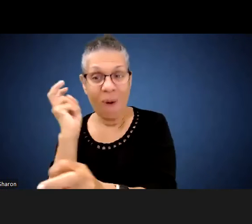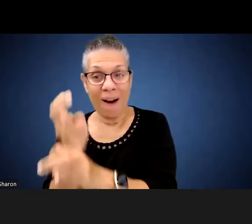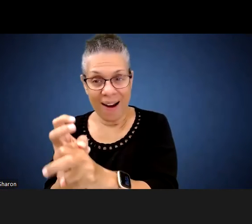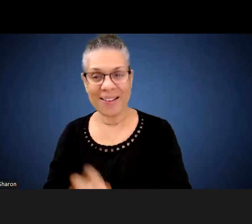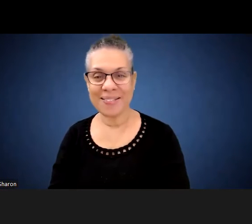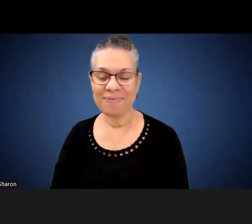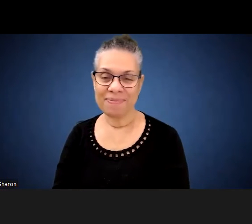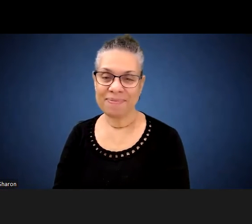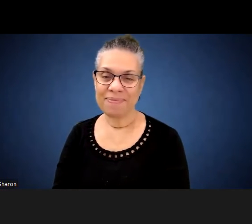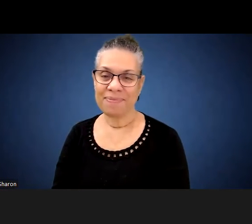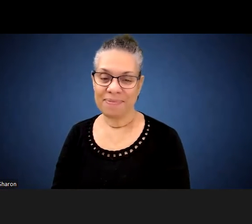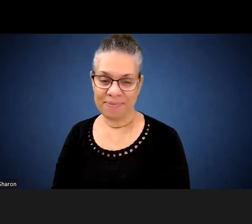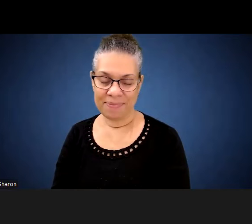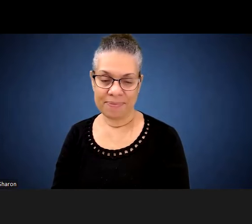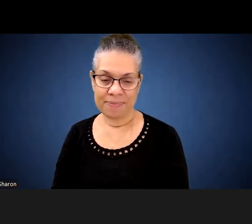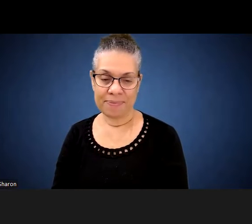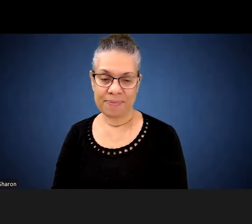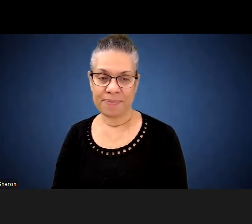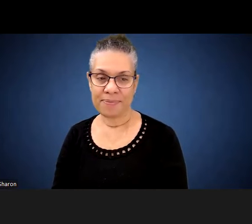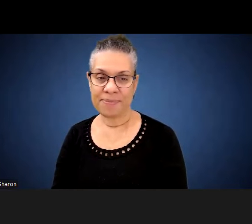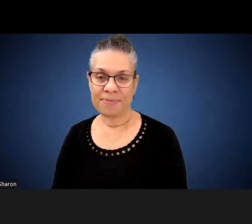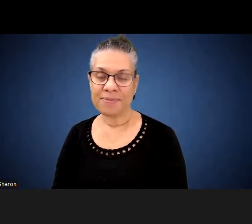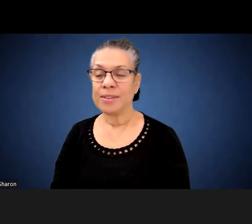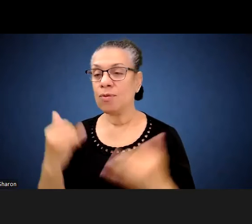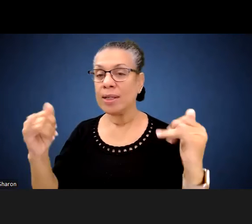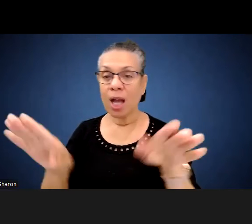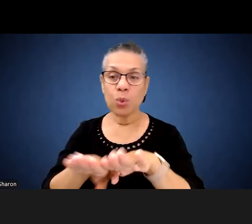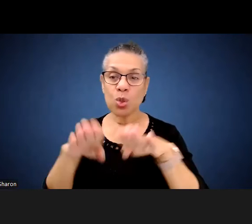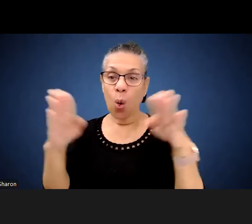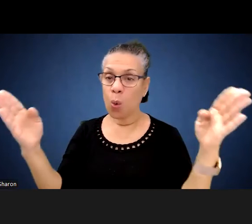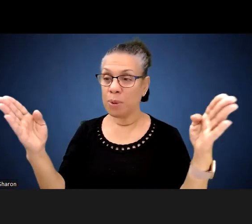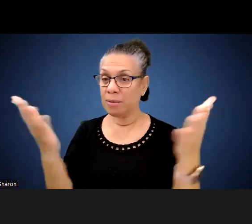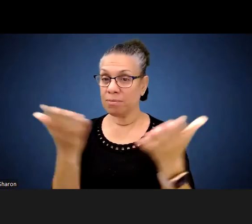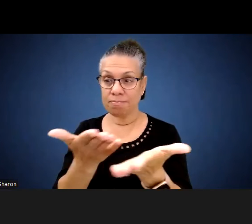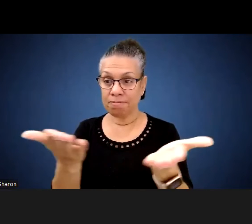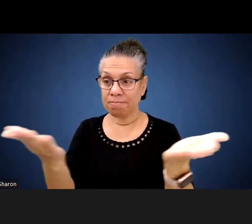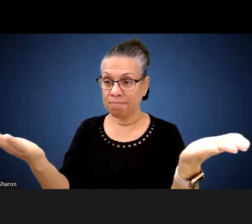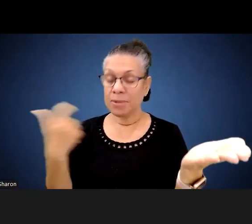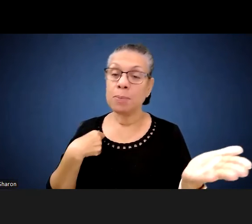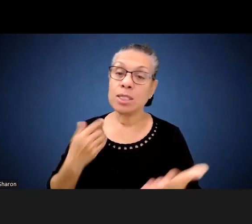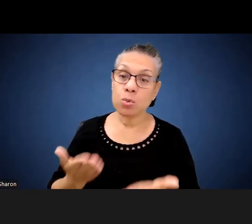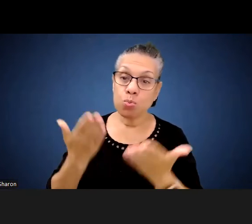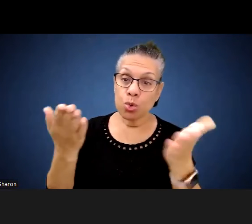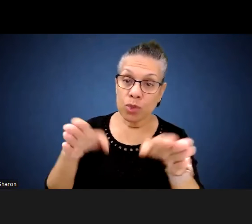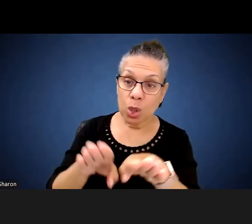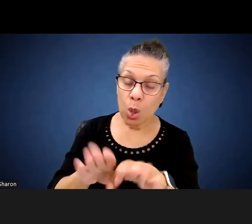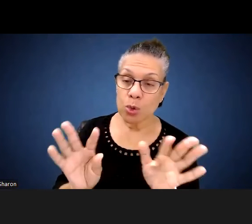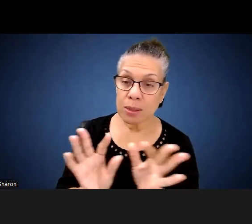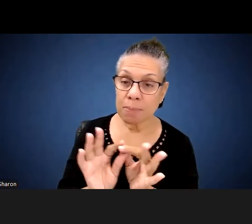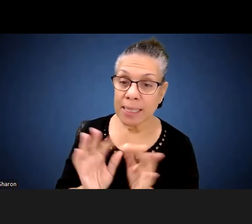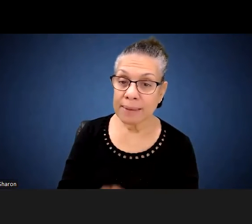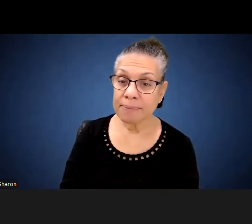it actually will be. So I'd like to open the floor for somebody to move to adjourn.